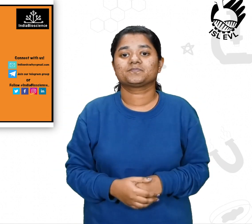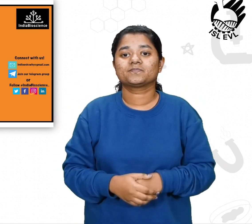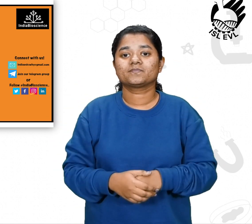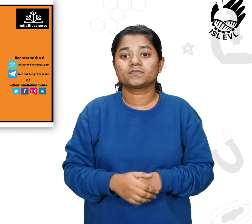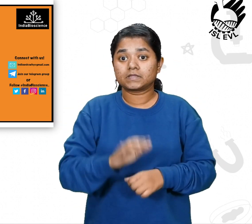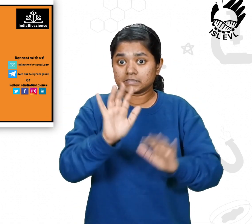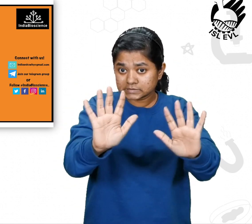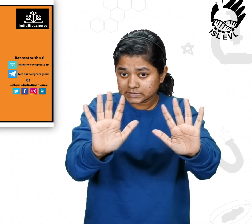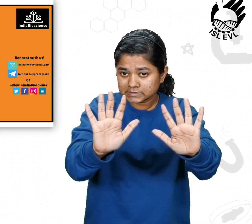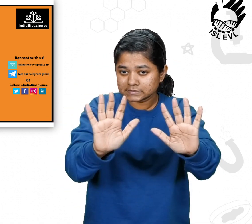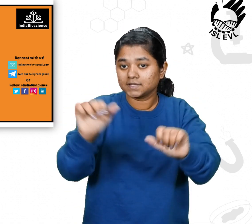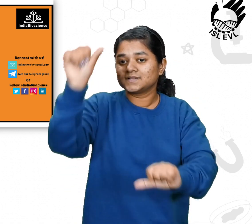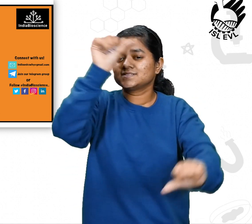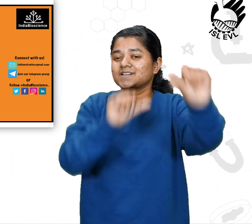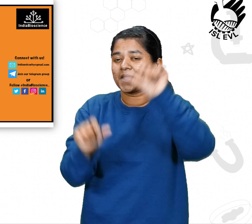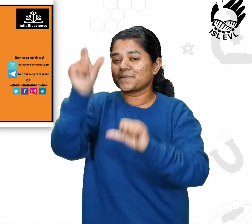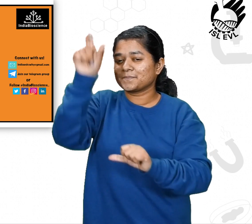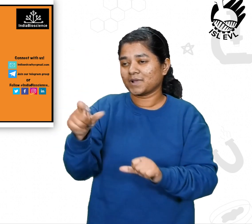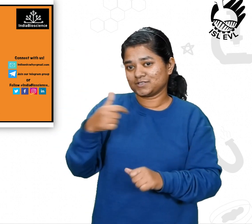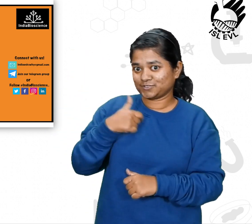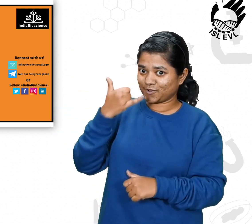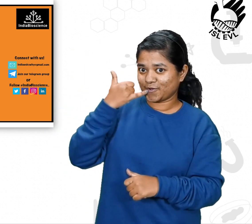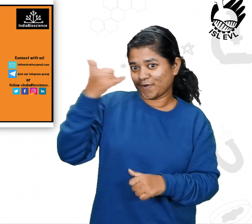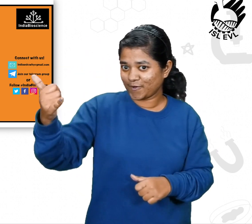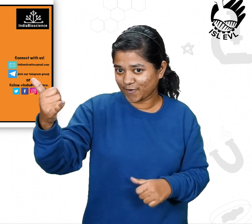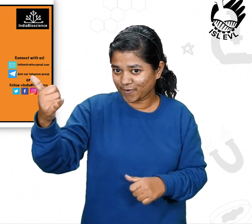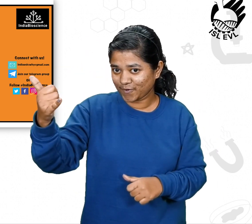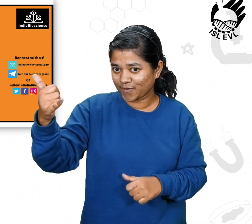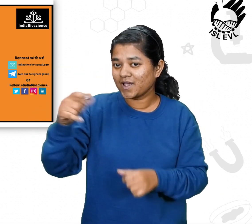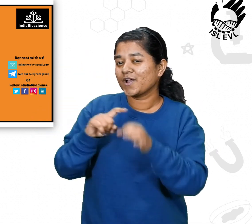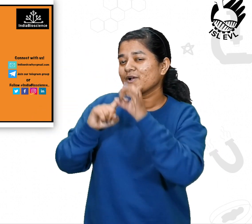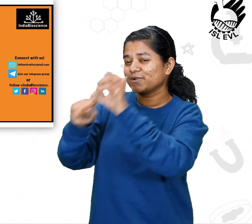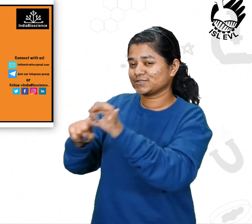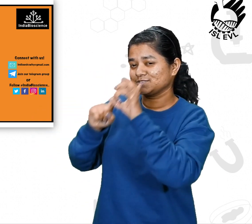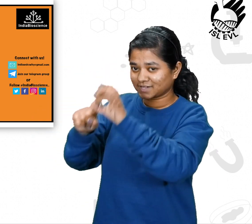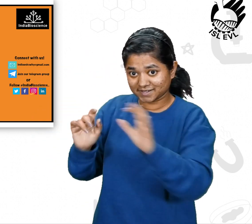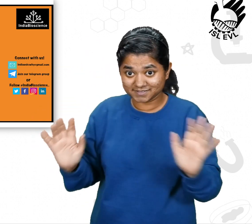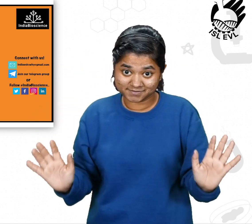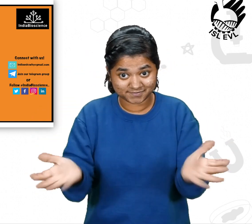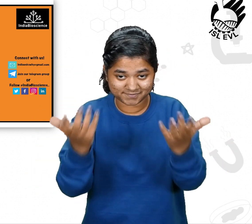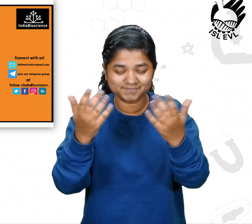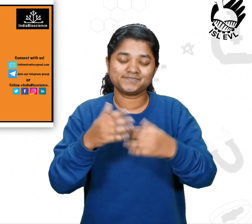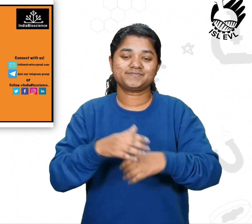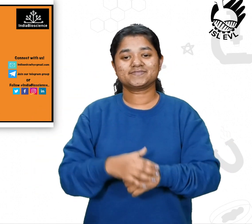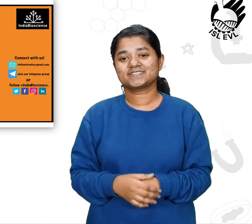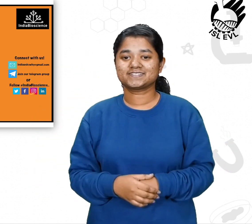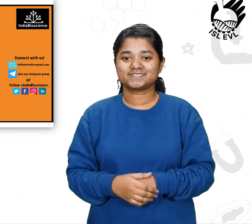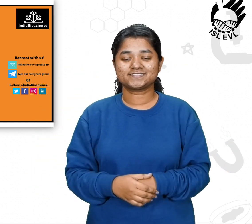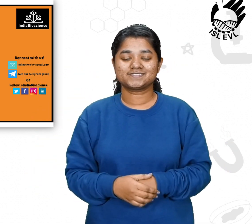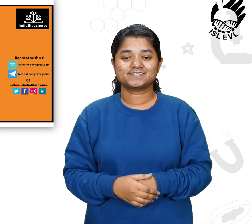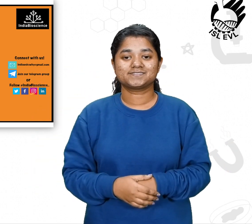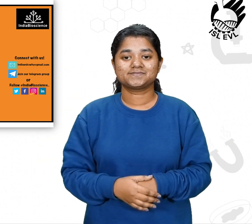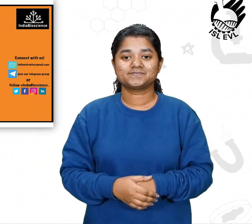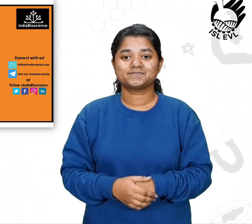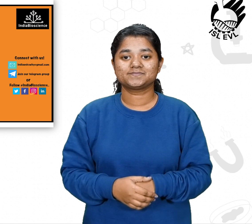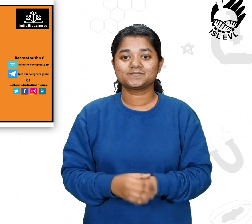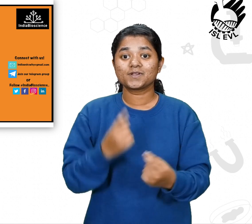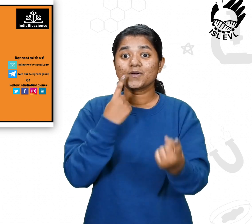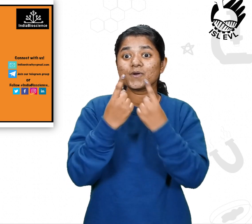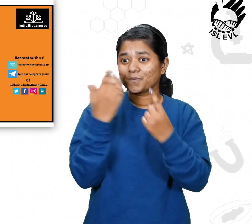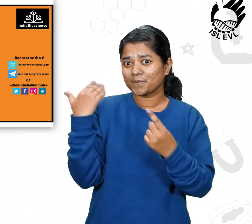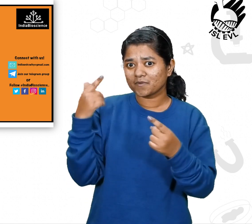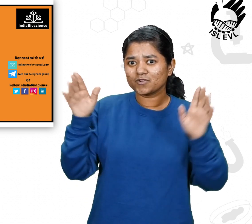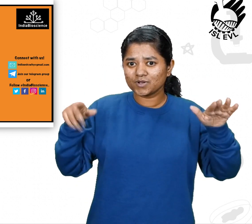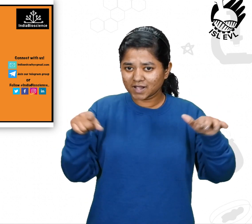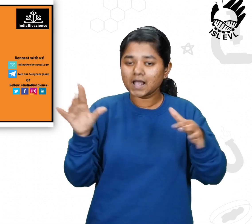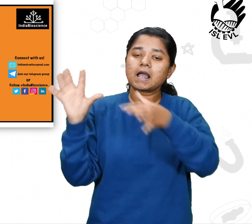And now it's time to ask a scientist. Continuing our exploration from the previous segment, we now